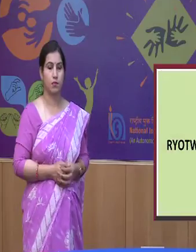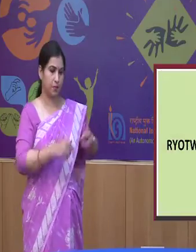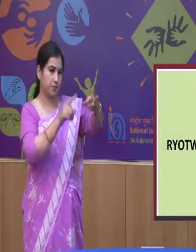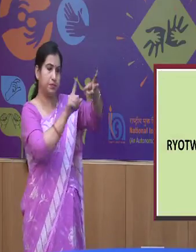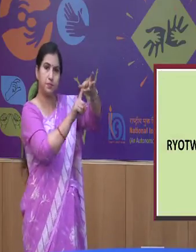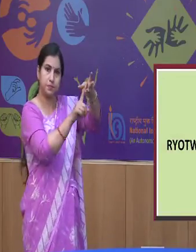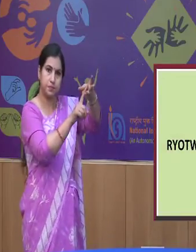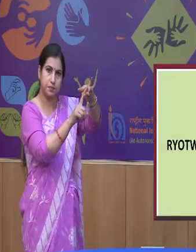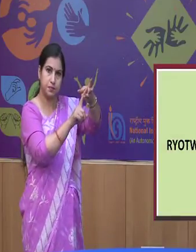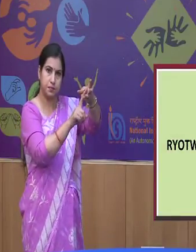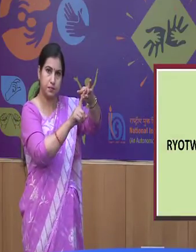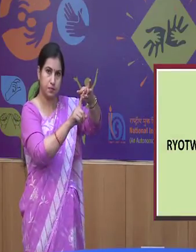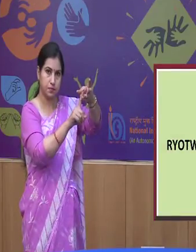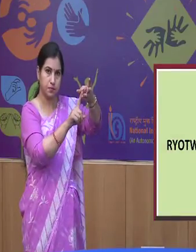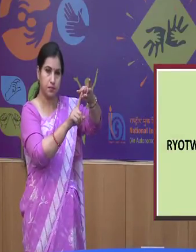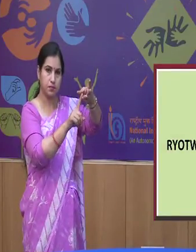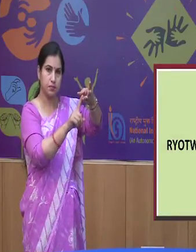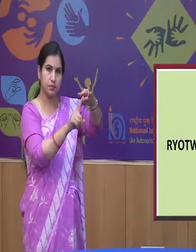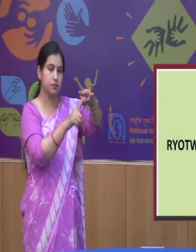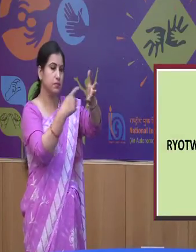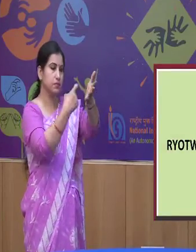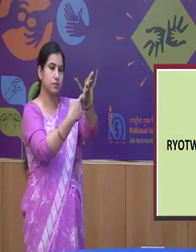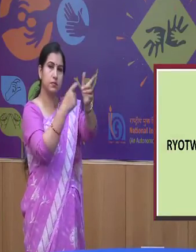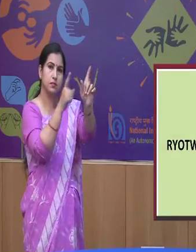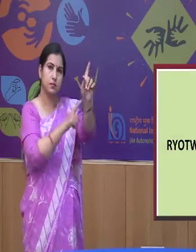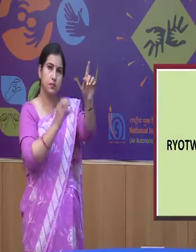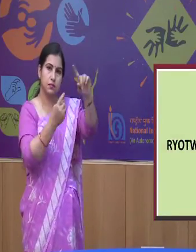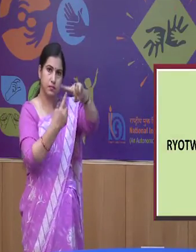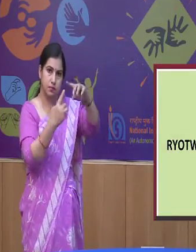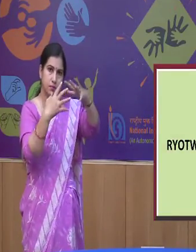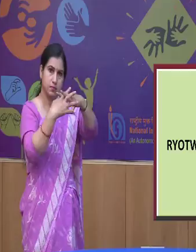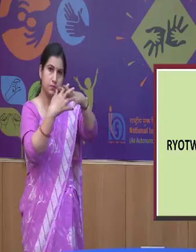The Ryotwari was another system of land revenue settlement.